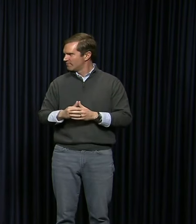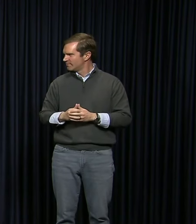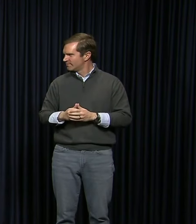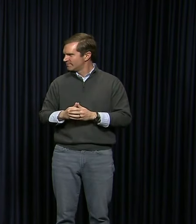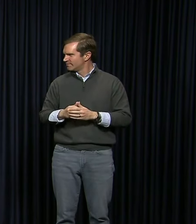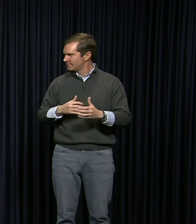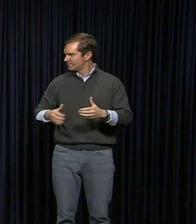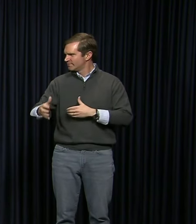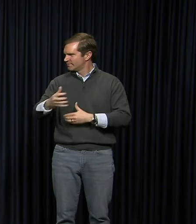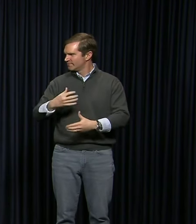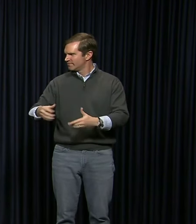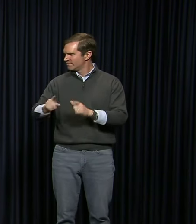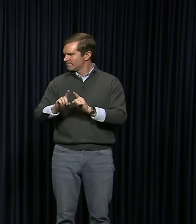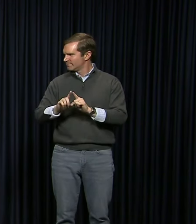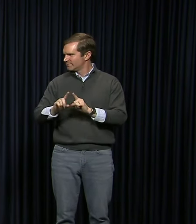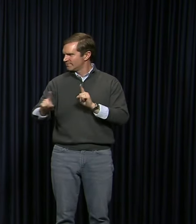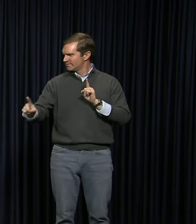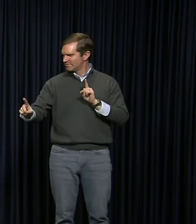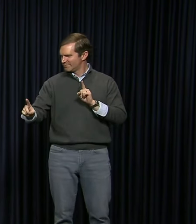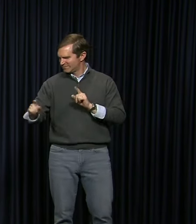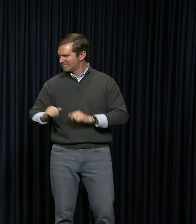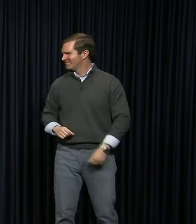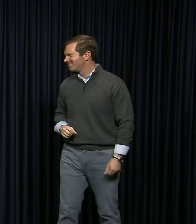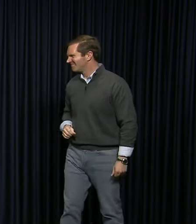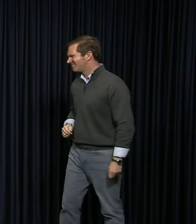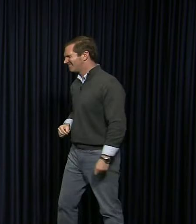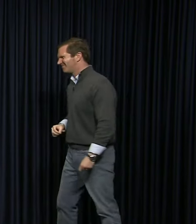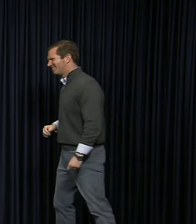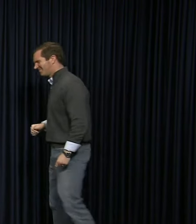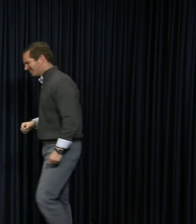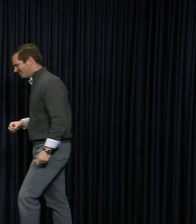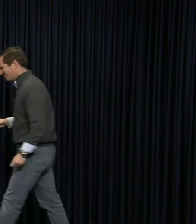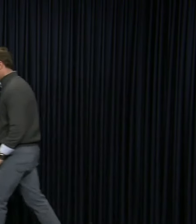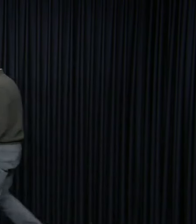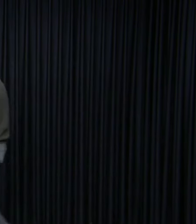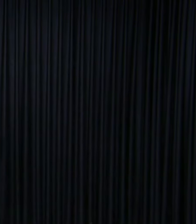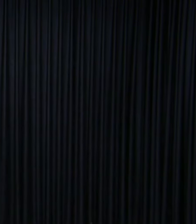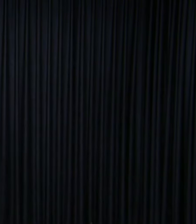One more time. Social distance.